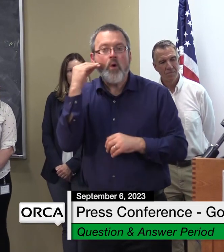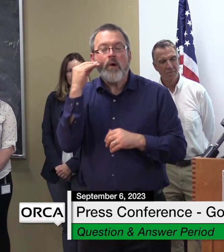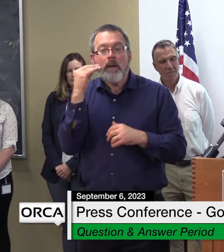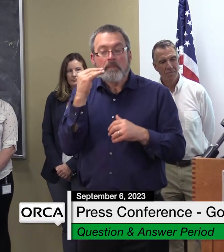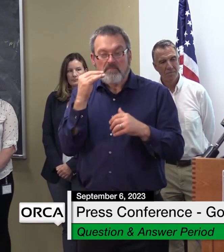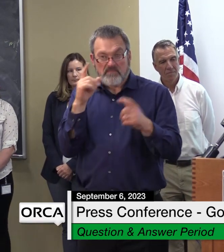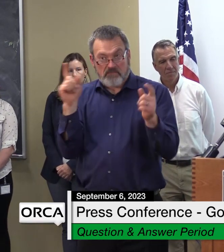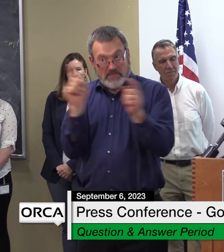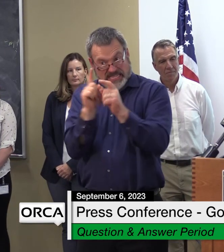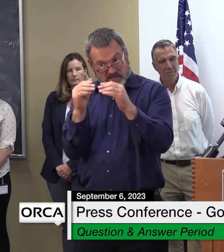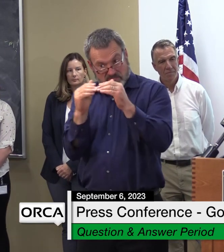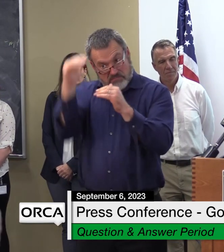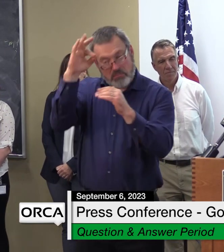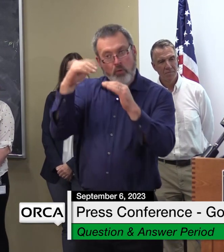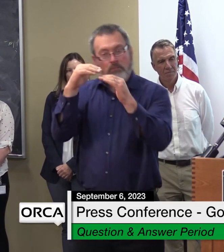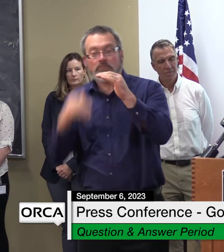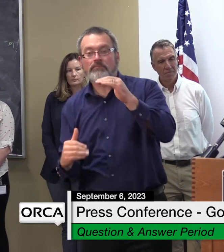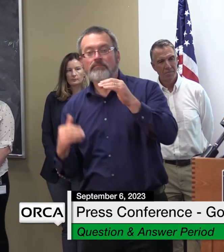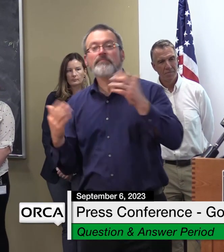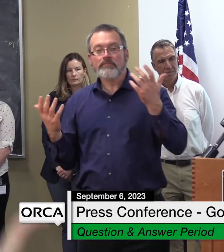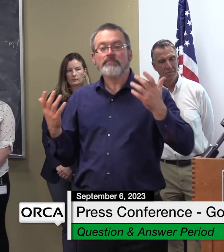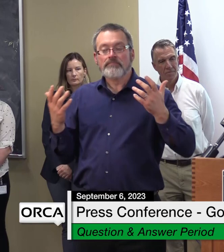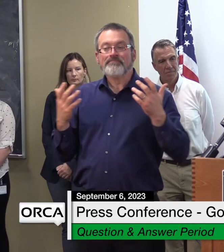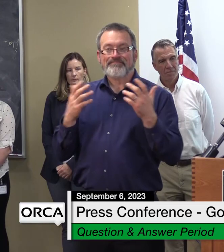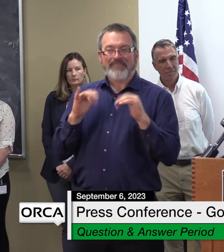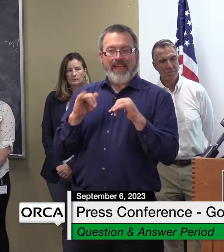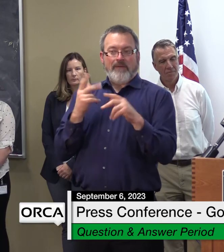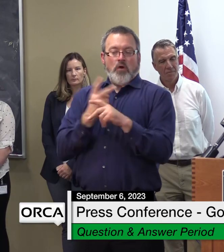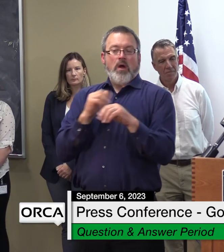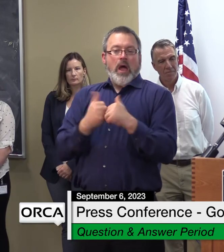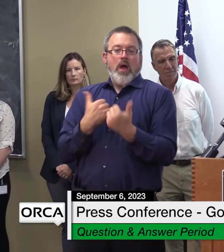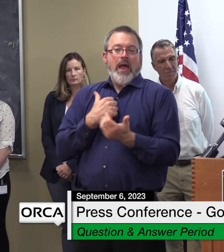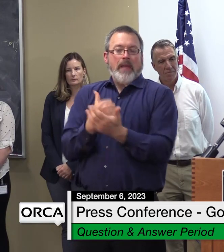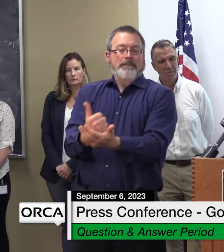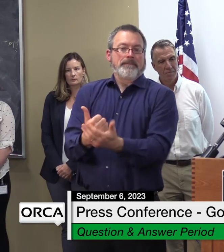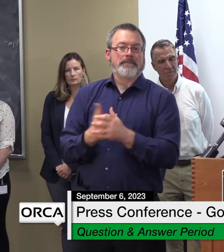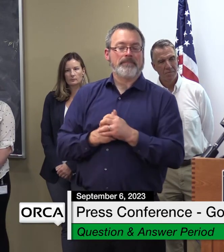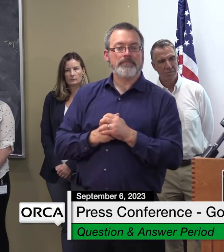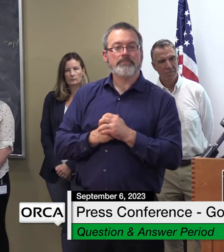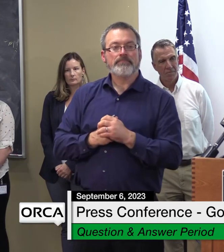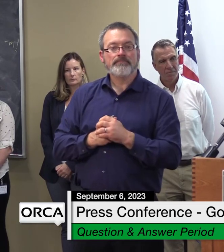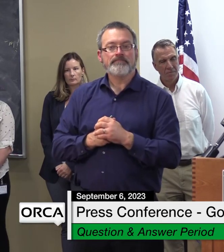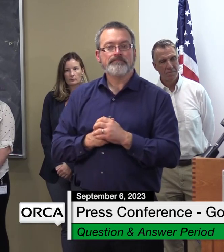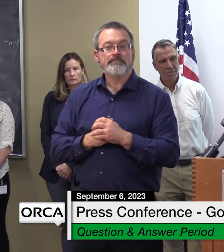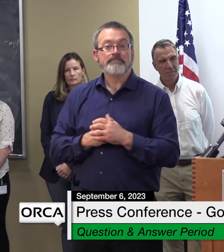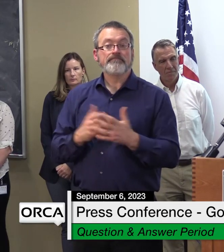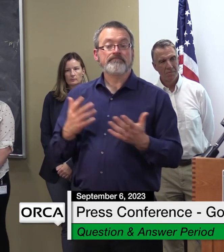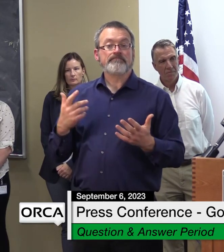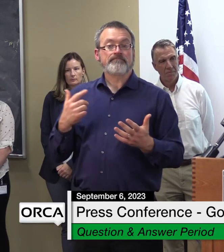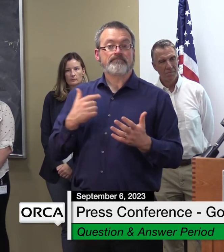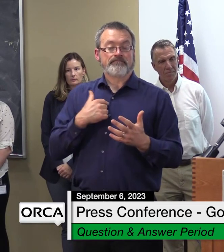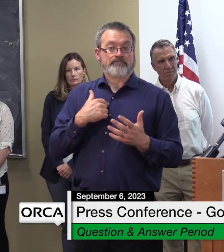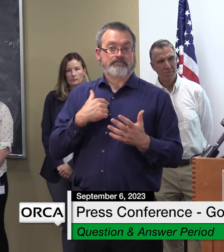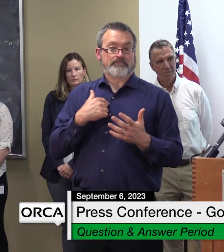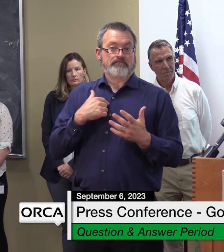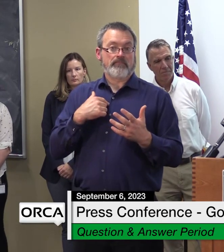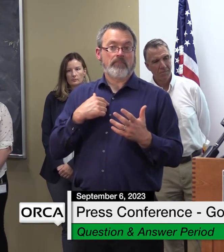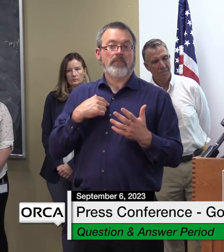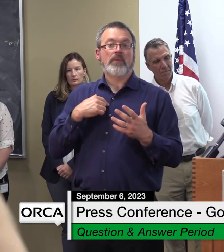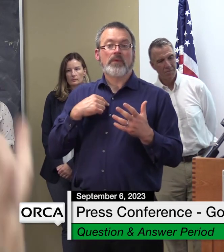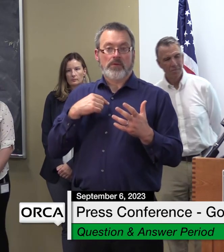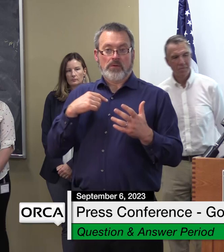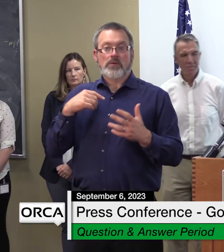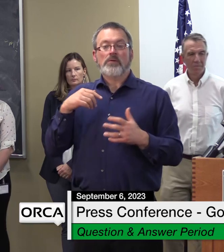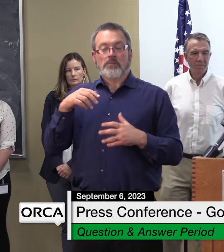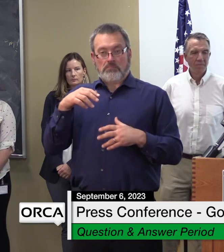or if they're going to need help. And typically what we find is that you'll start with a larger group of people that